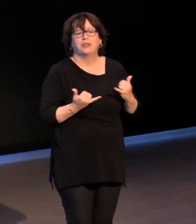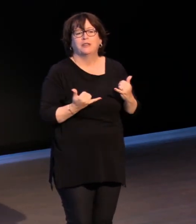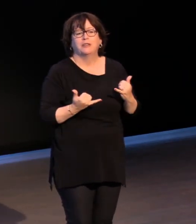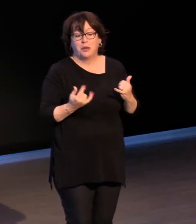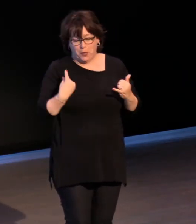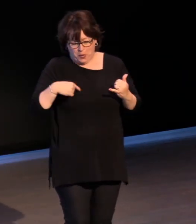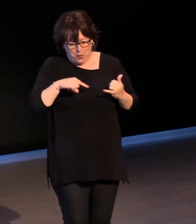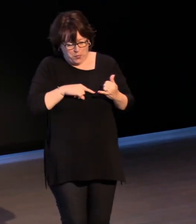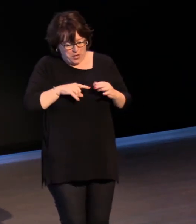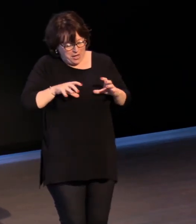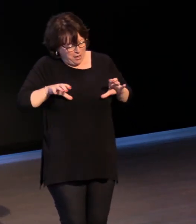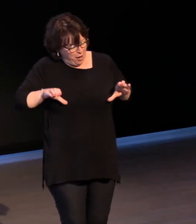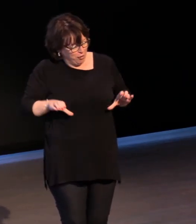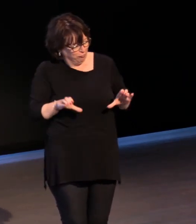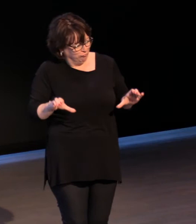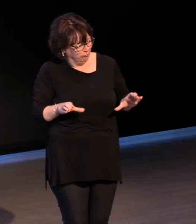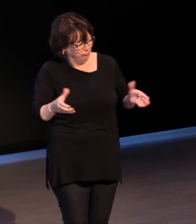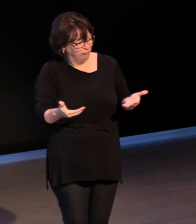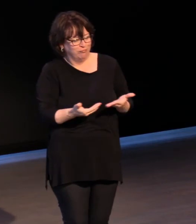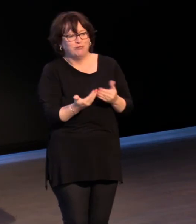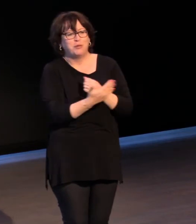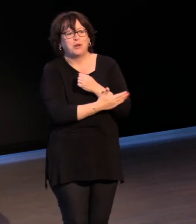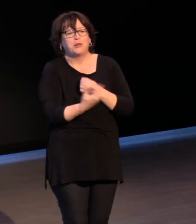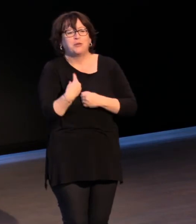country we want.